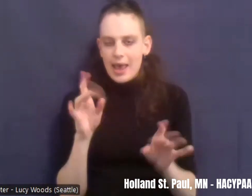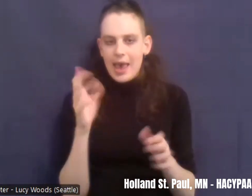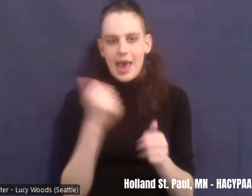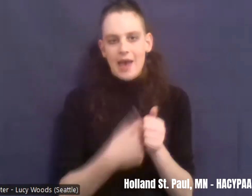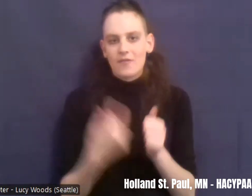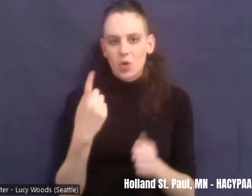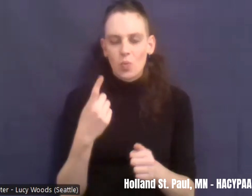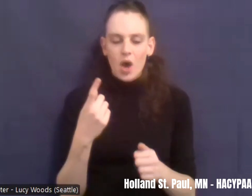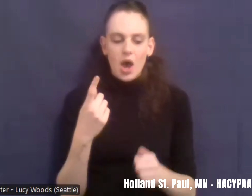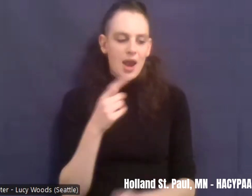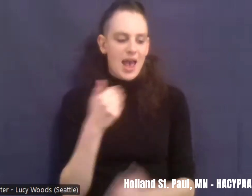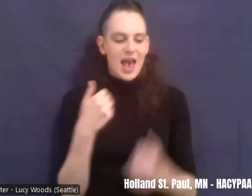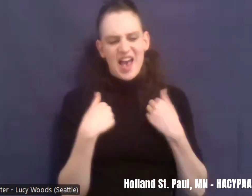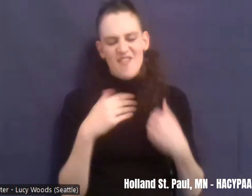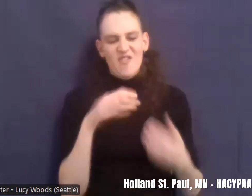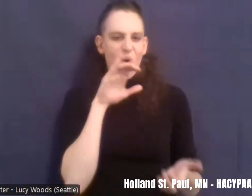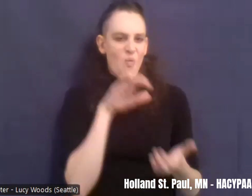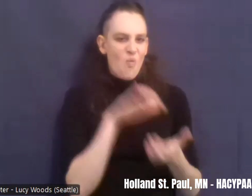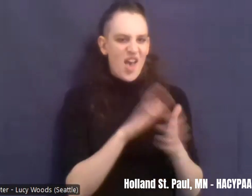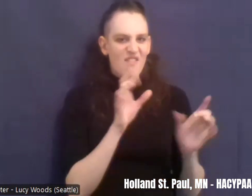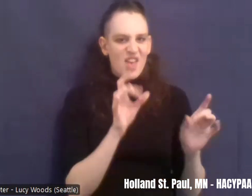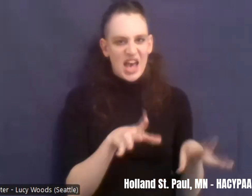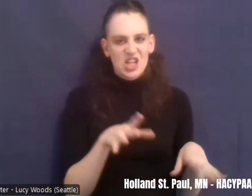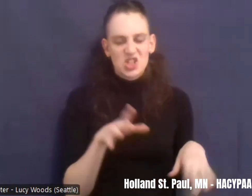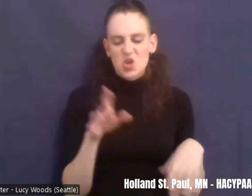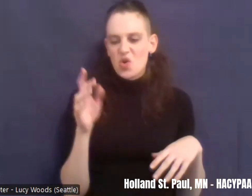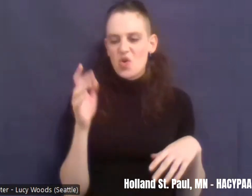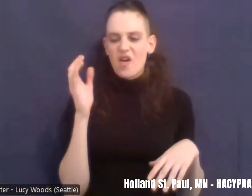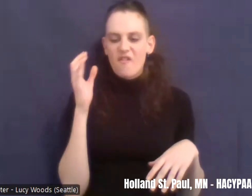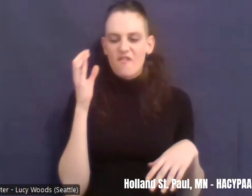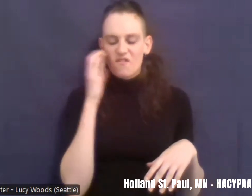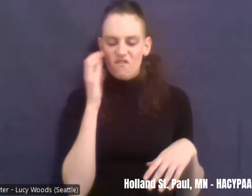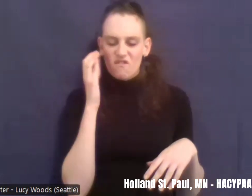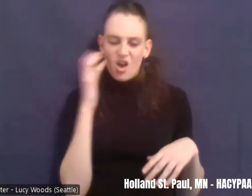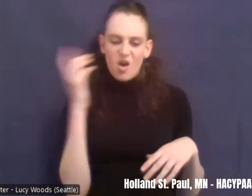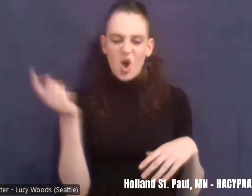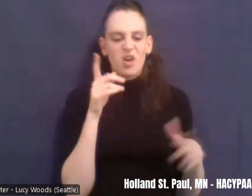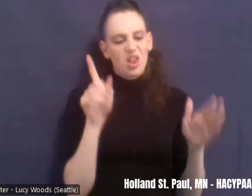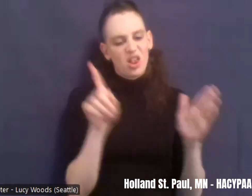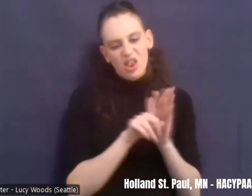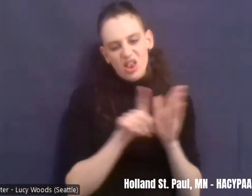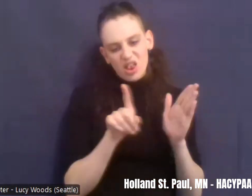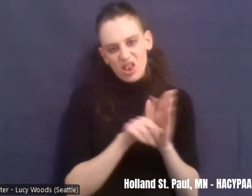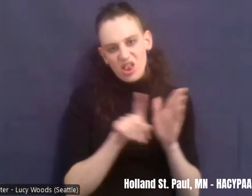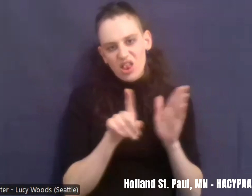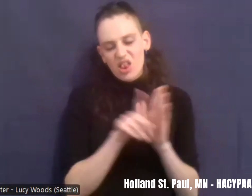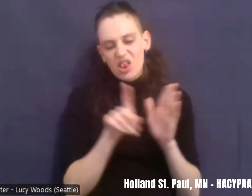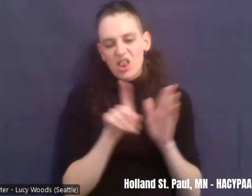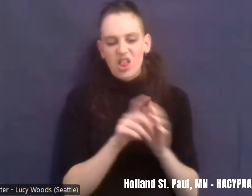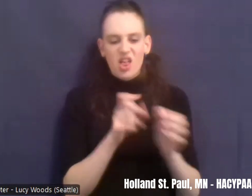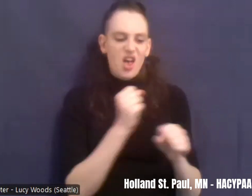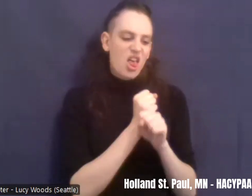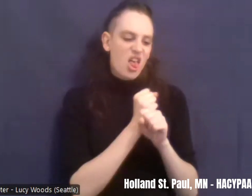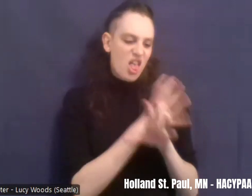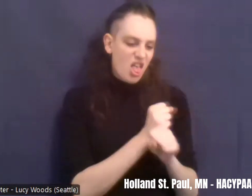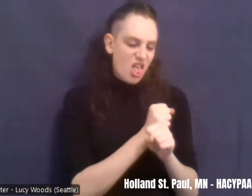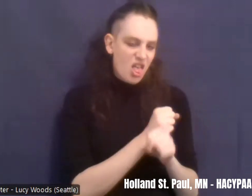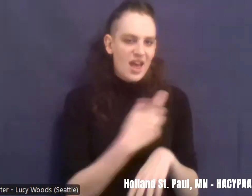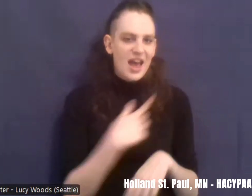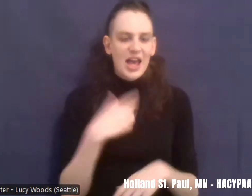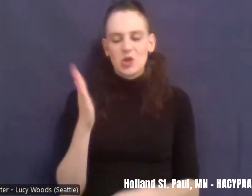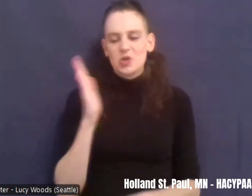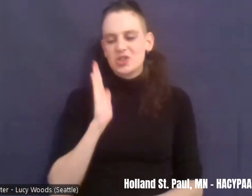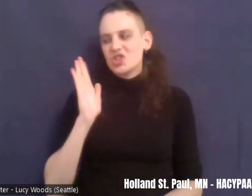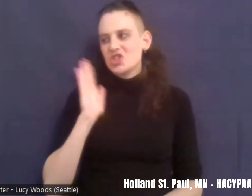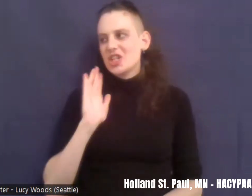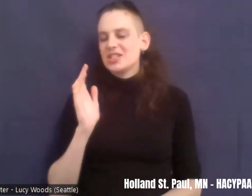wives hated them, so the phone was like always ringing, and like they would get into all these fights. So like I used to like just unplug the phones,